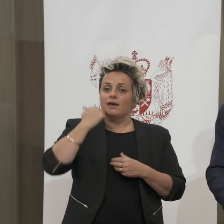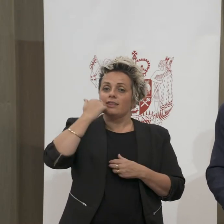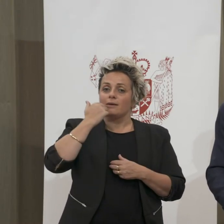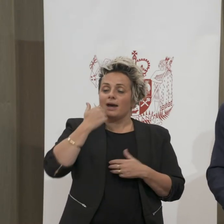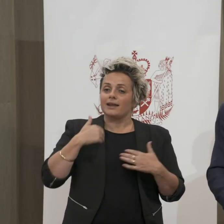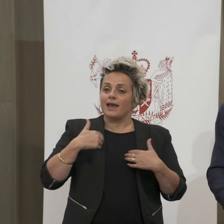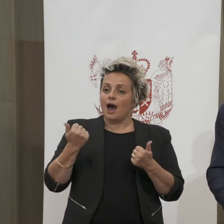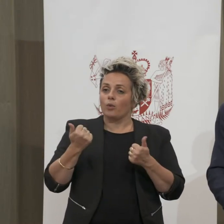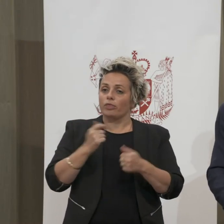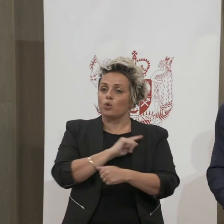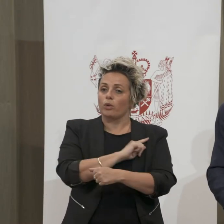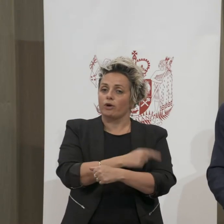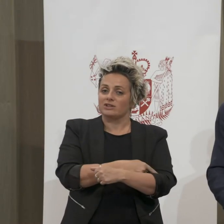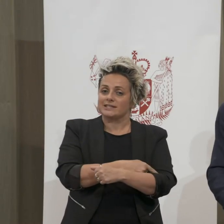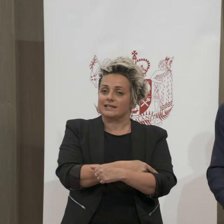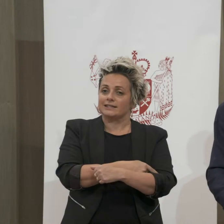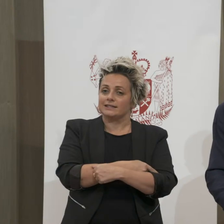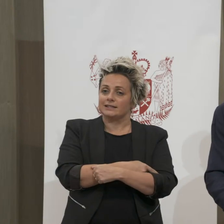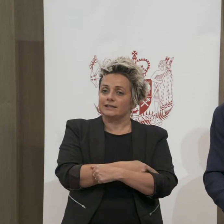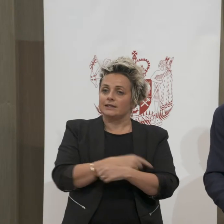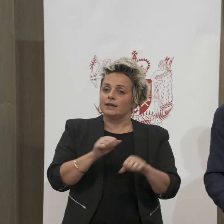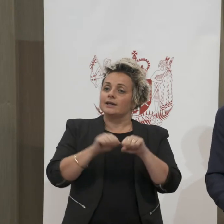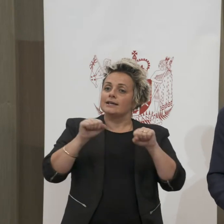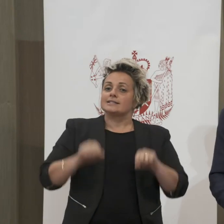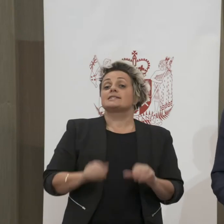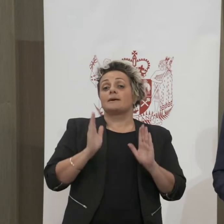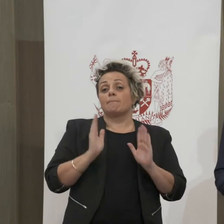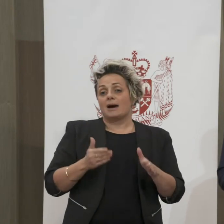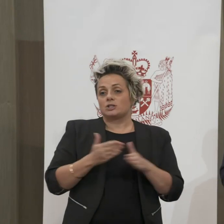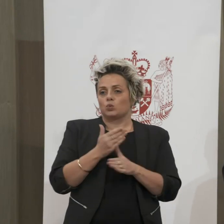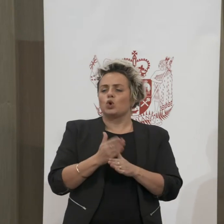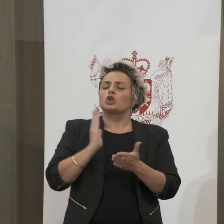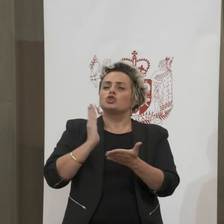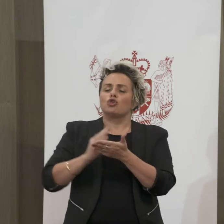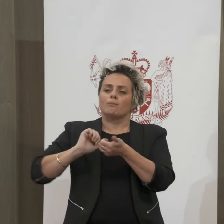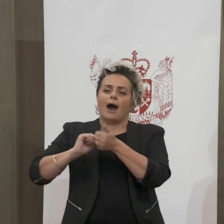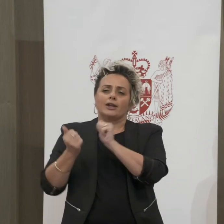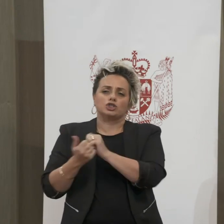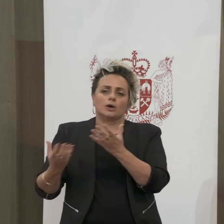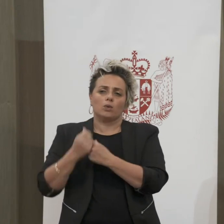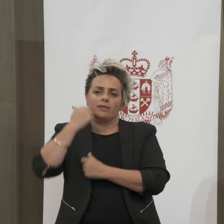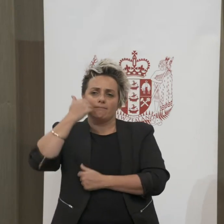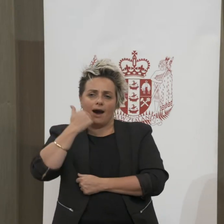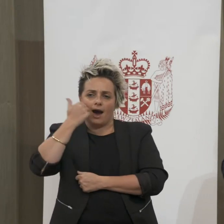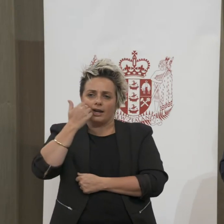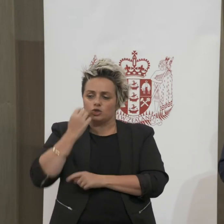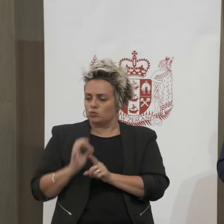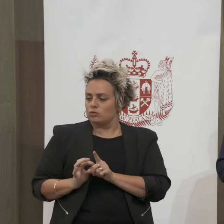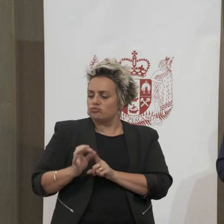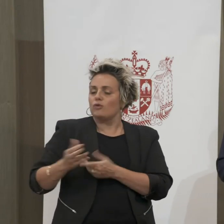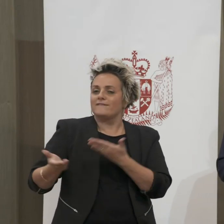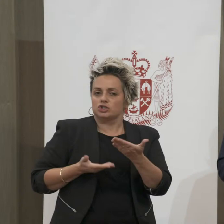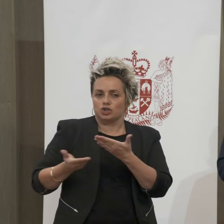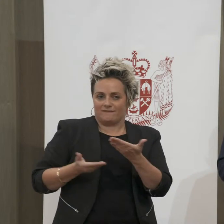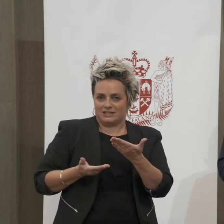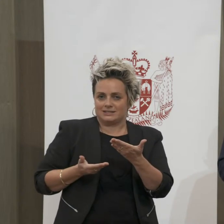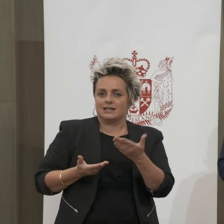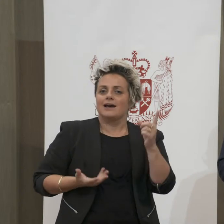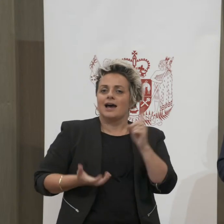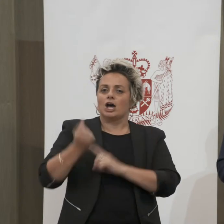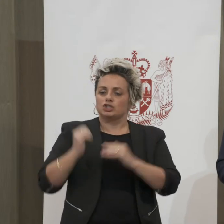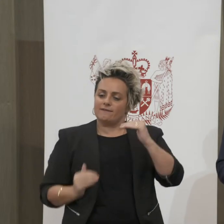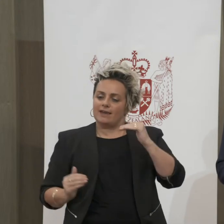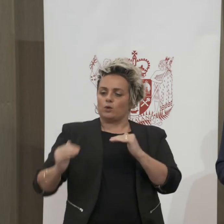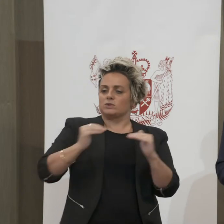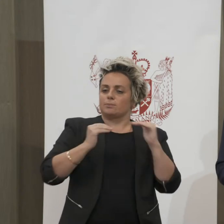Health Authority. The system must work in true partnership with Māori to improve services and achieve